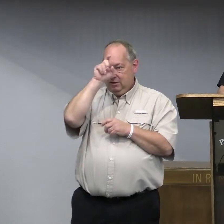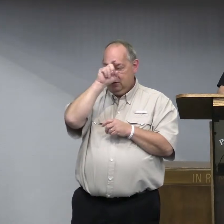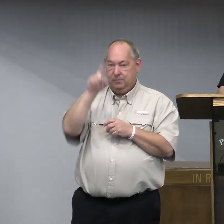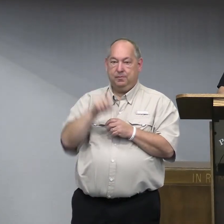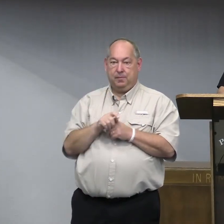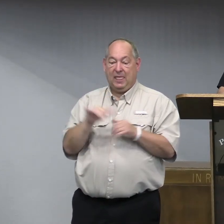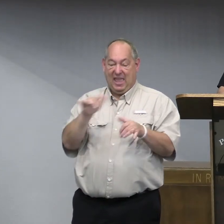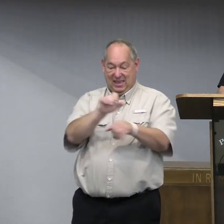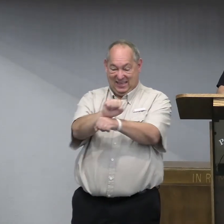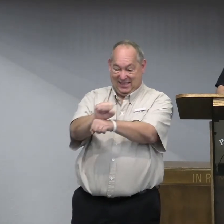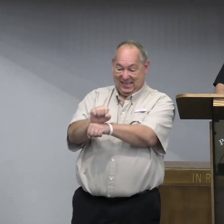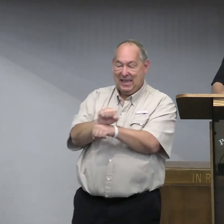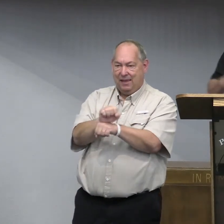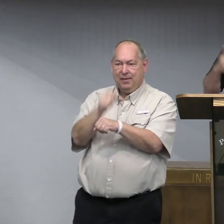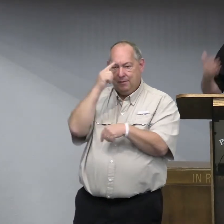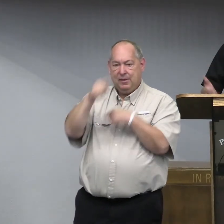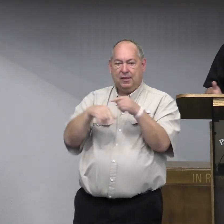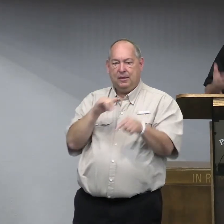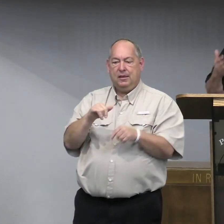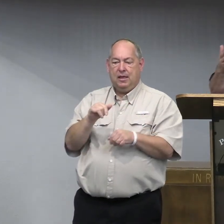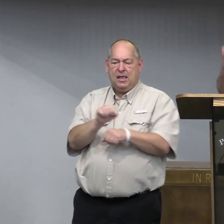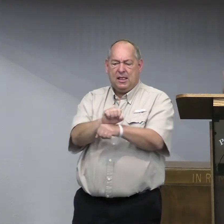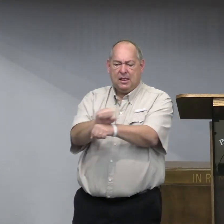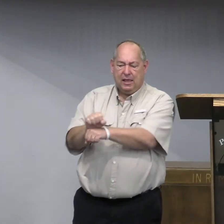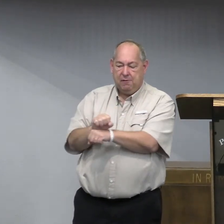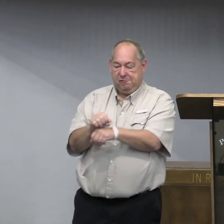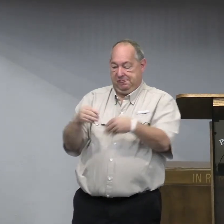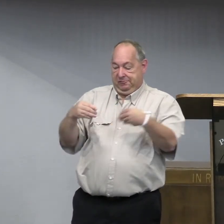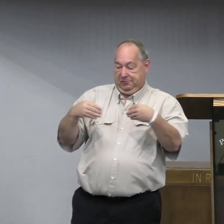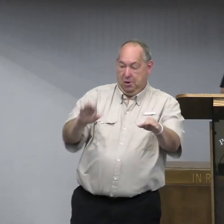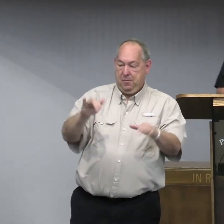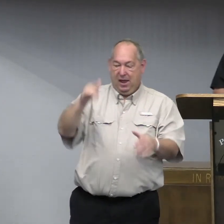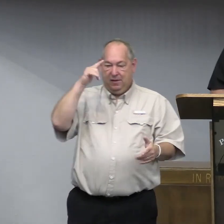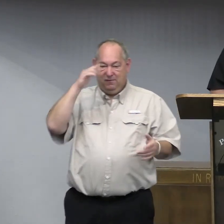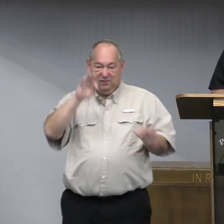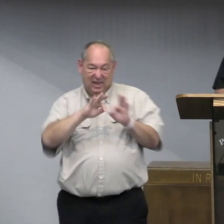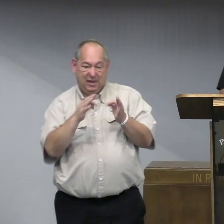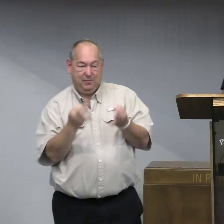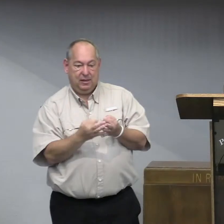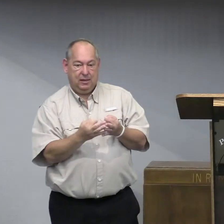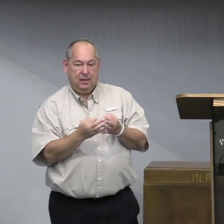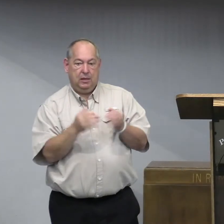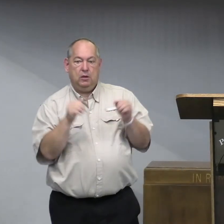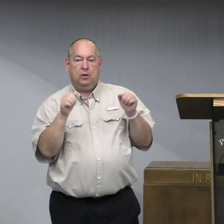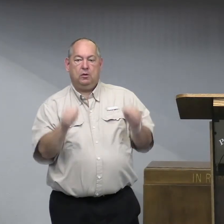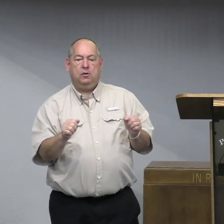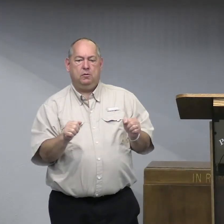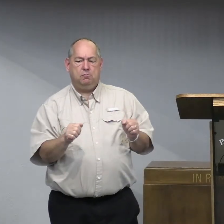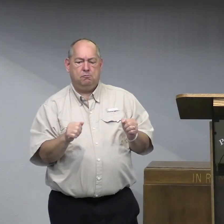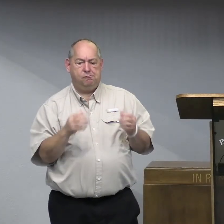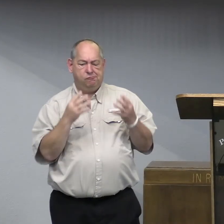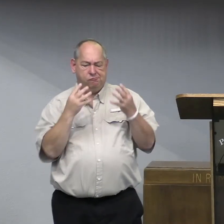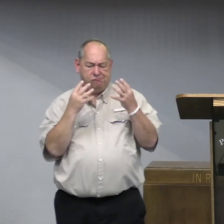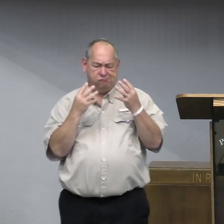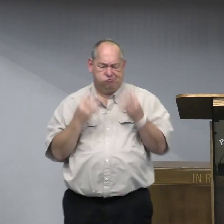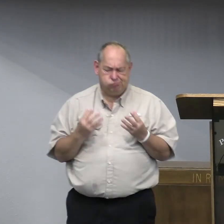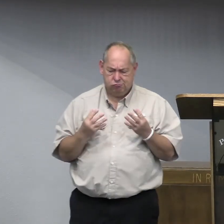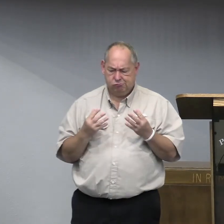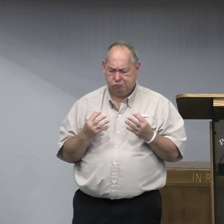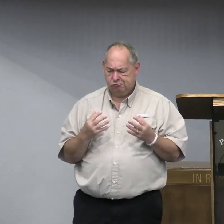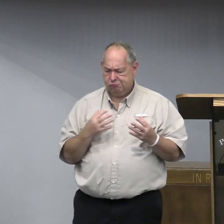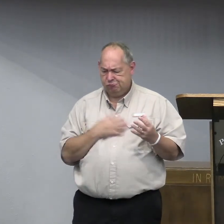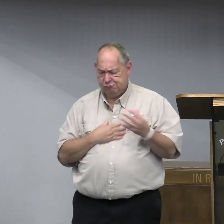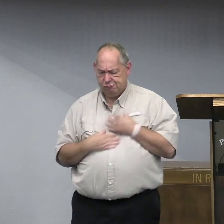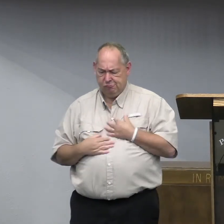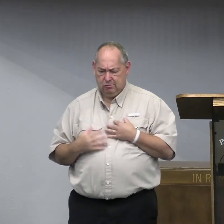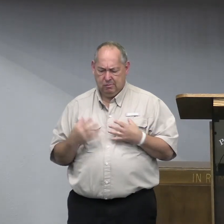slave, I want you to think about this, as a slave who's just been sold by his own family, he could have sulked, he could have felt sorry